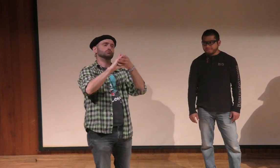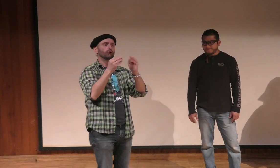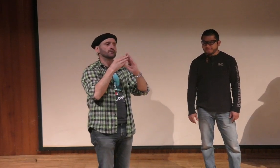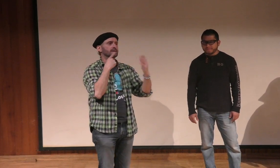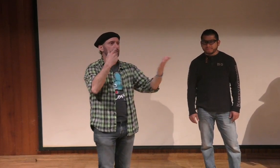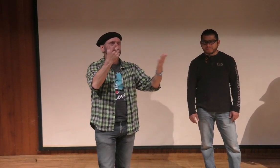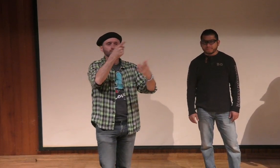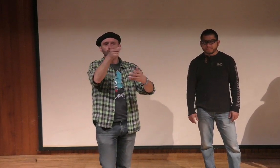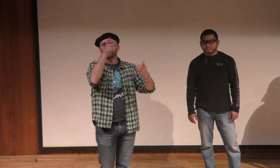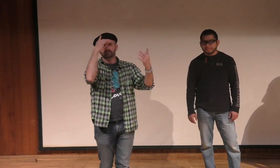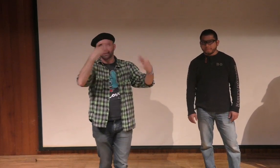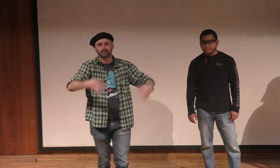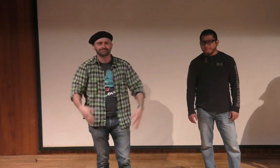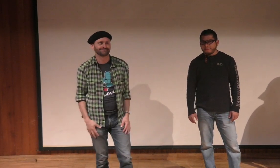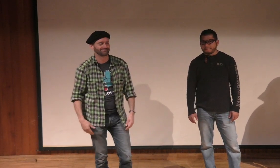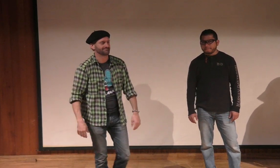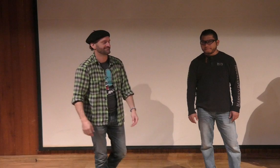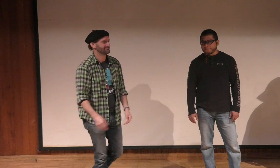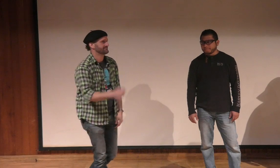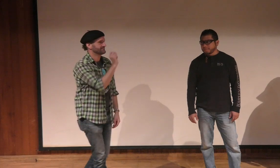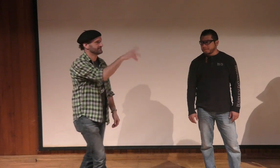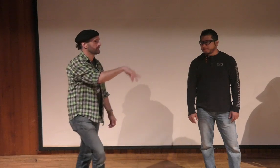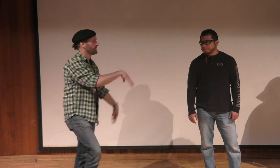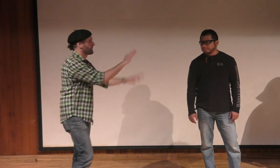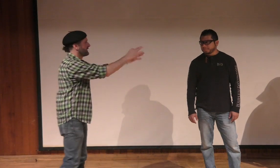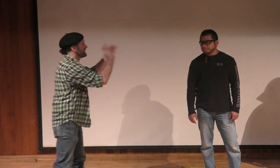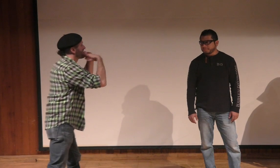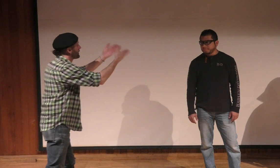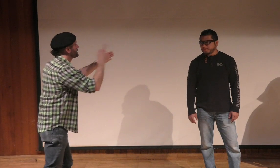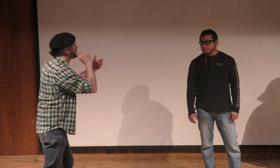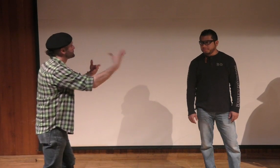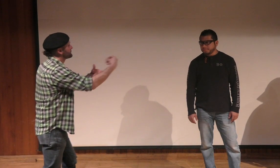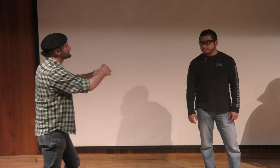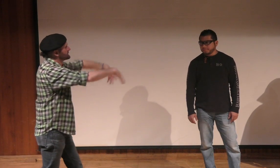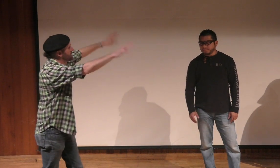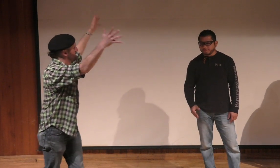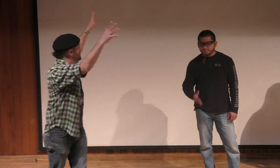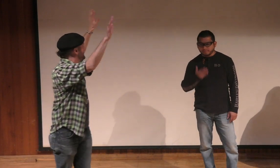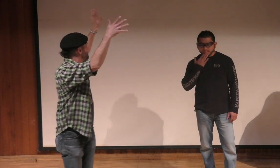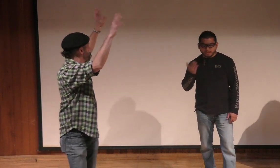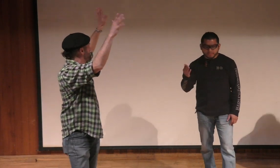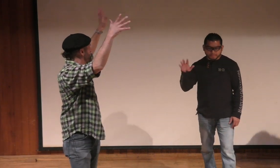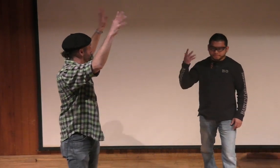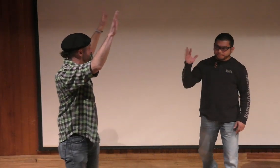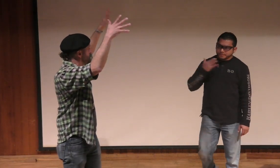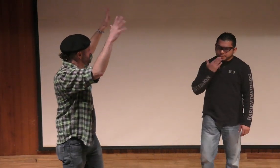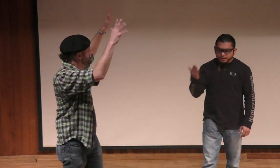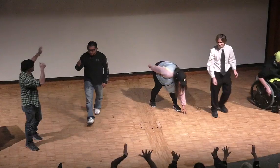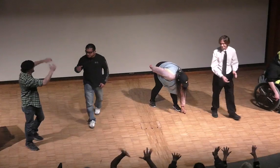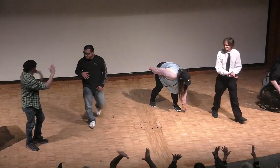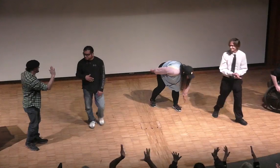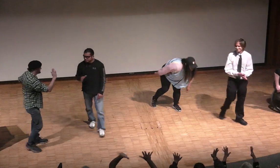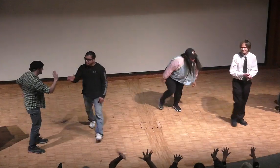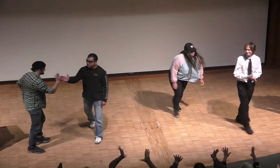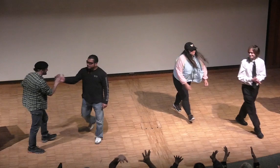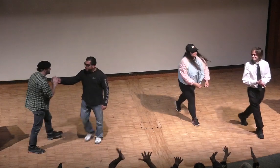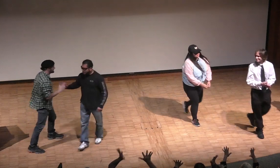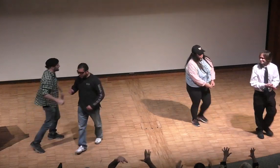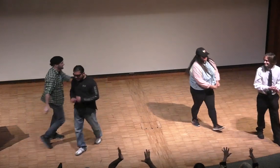in this storytelling poem. Thank you for being willing to come up here.